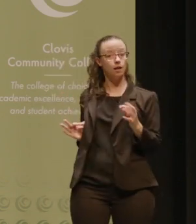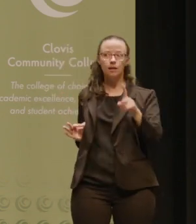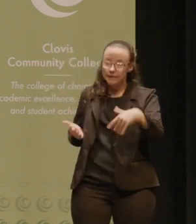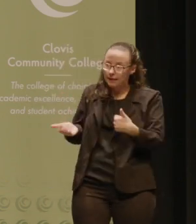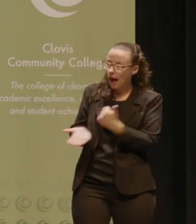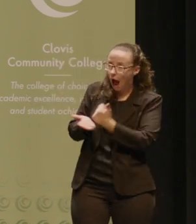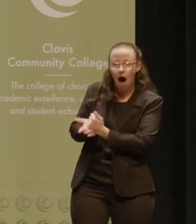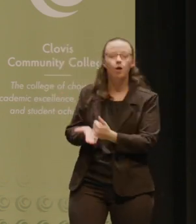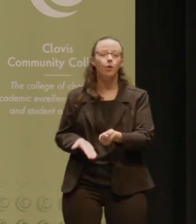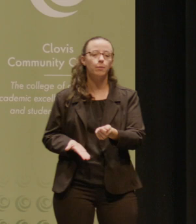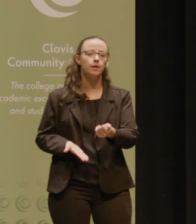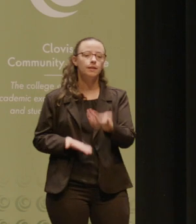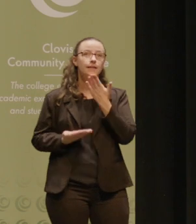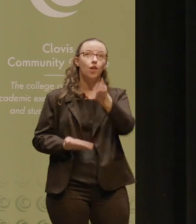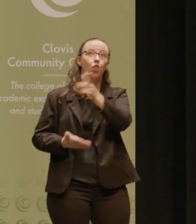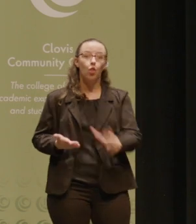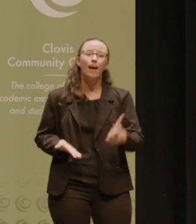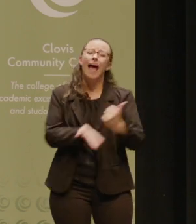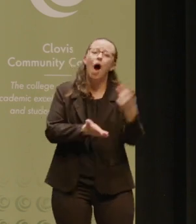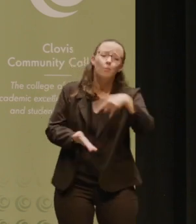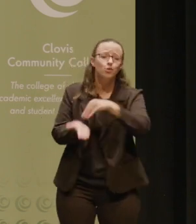help. Dear Lord, help them get decided, would you?